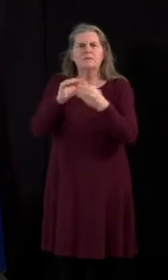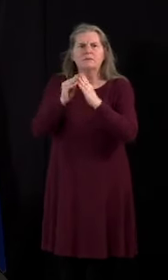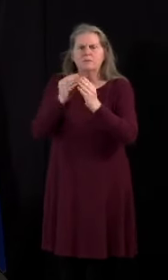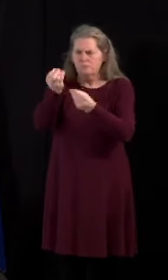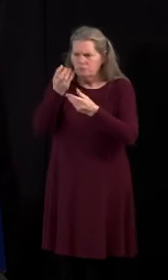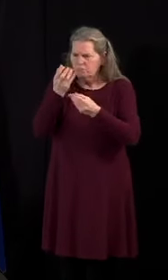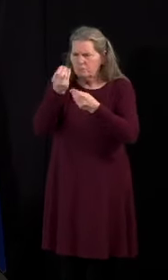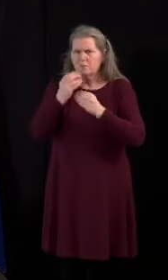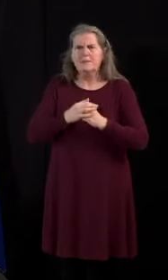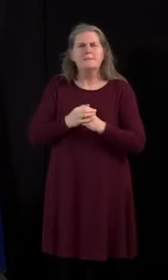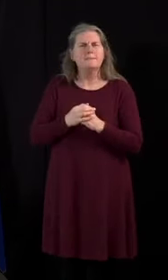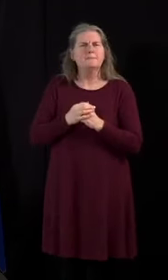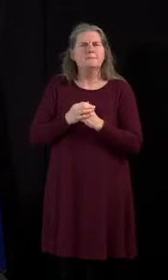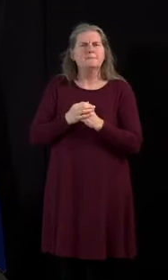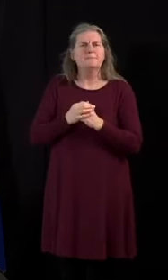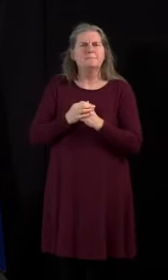community,